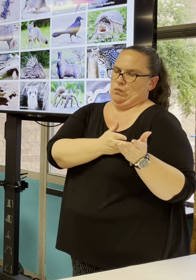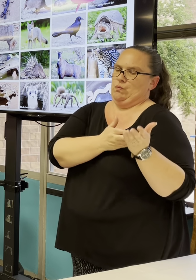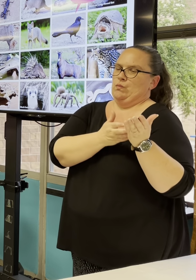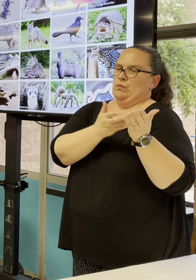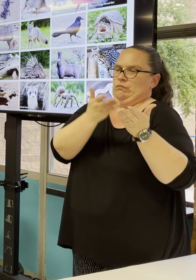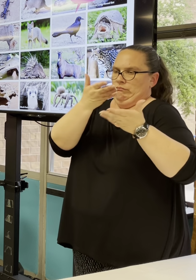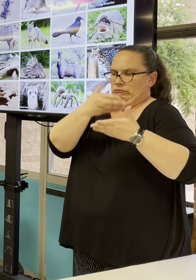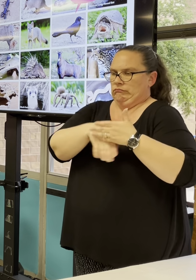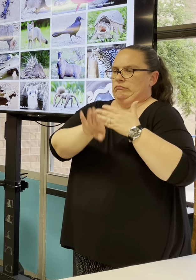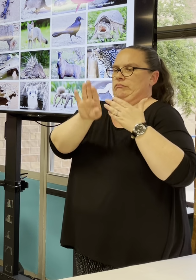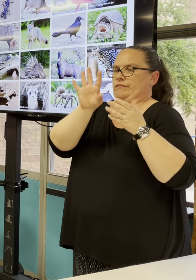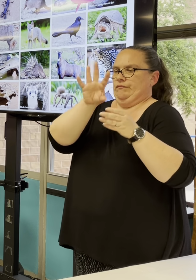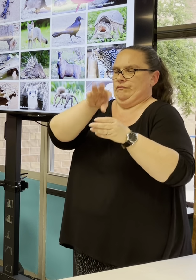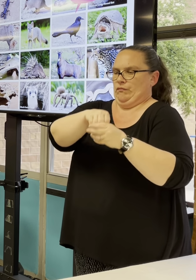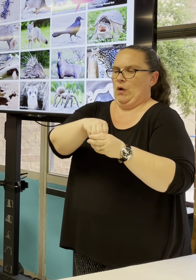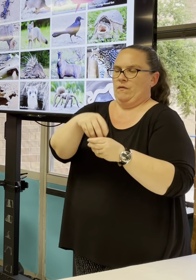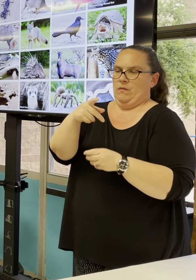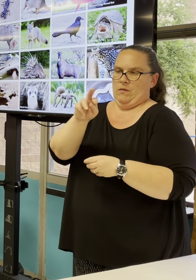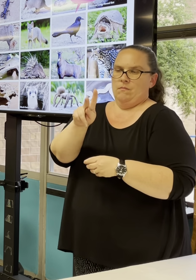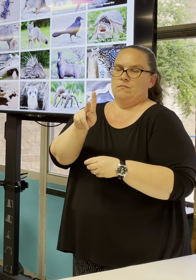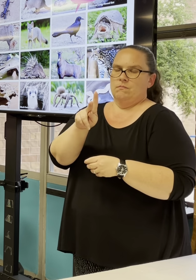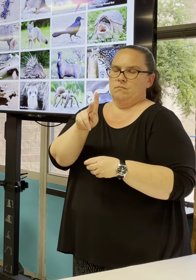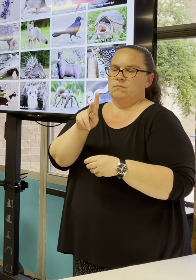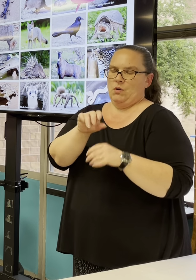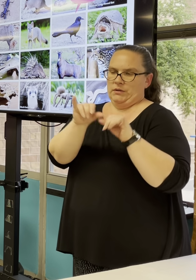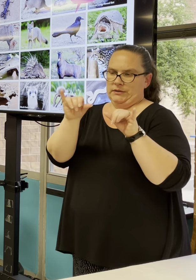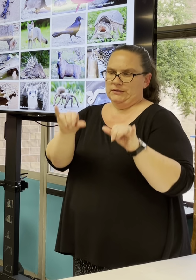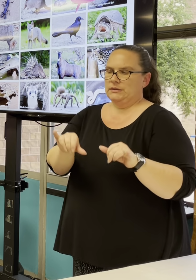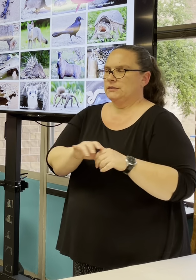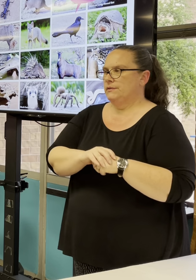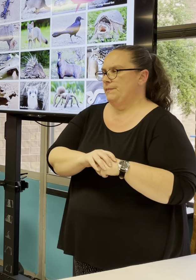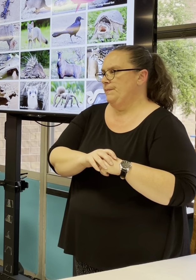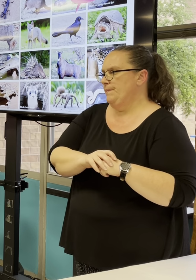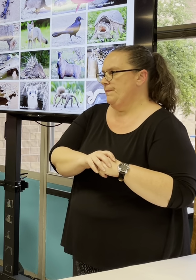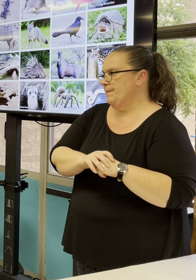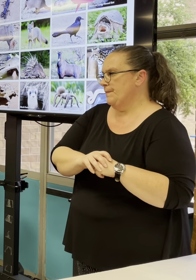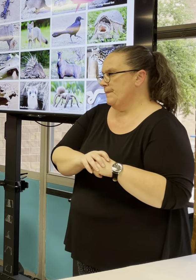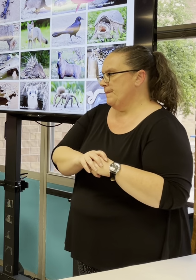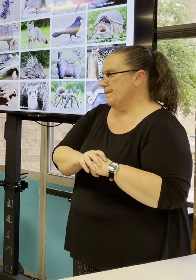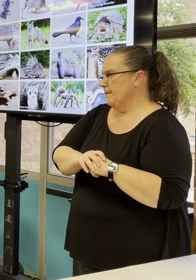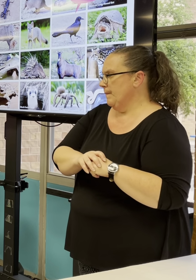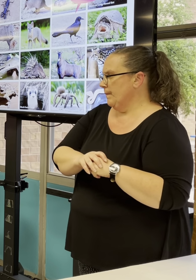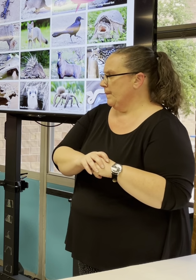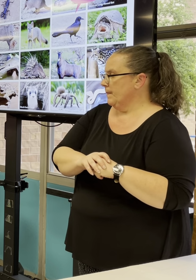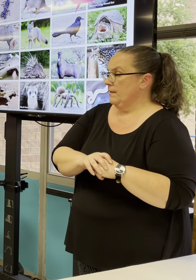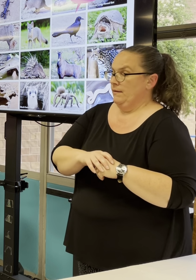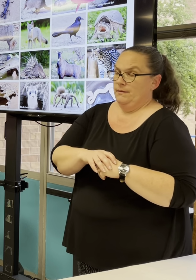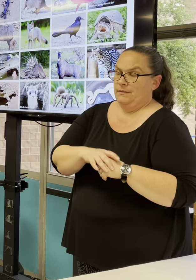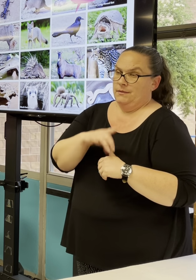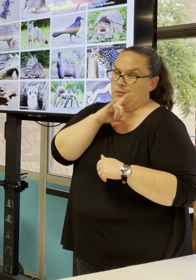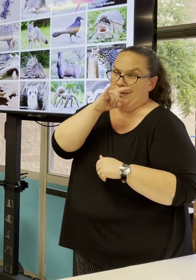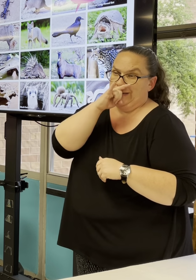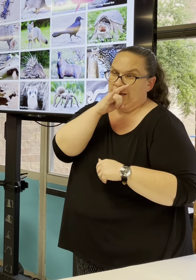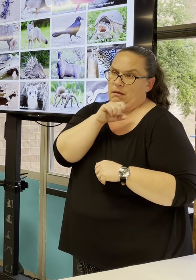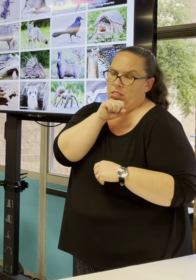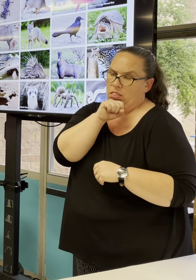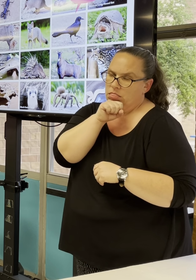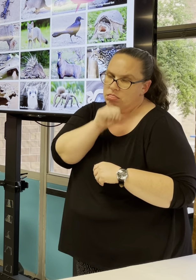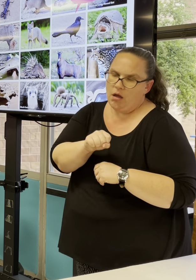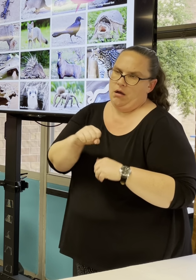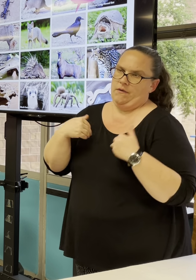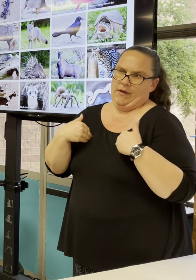a park system that's all about nature, right? So one of the things that's fun is just kids love animals. It's just one of those